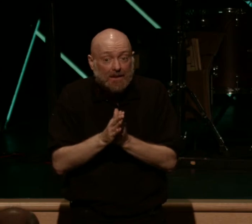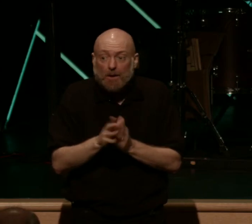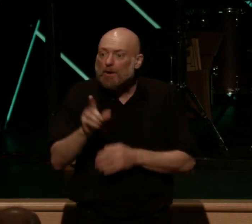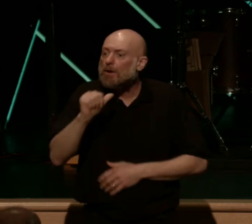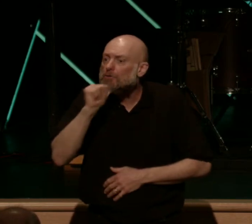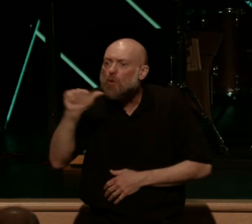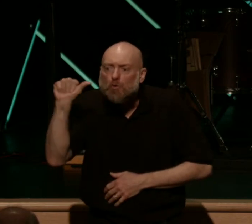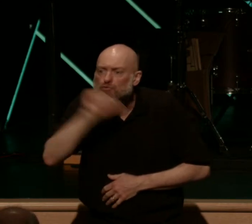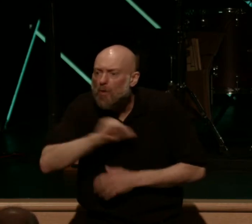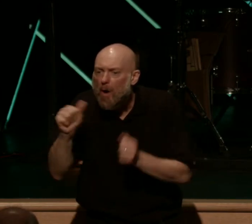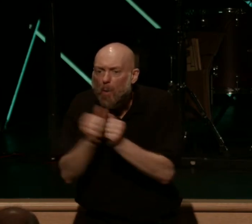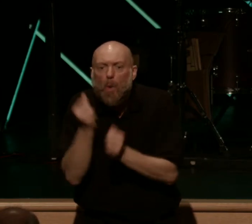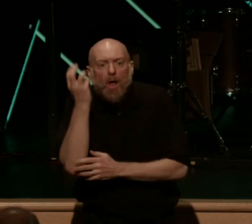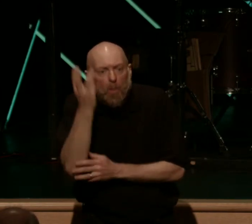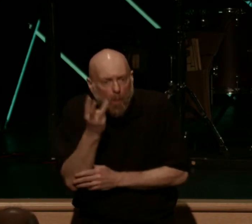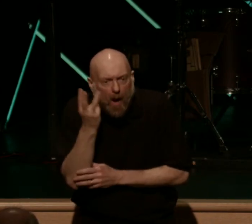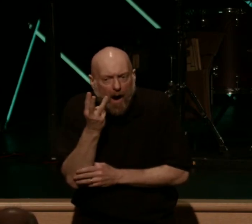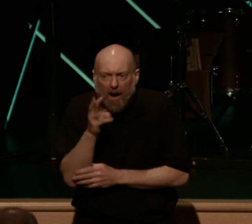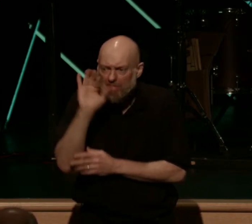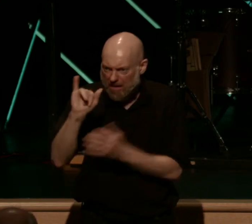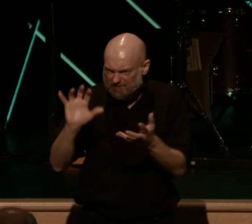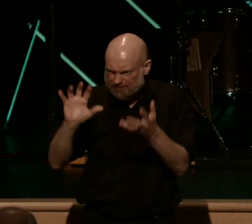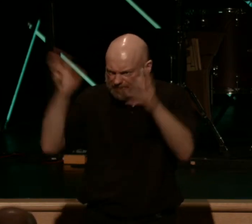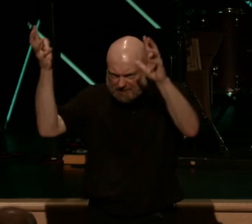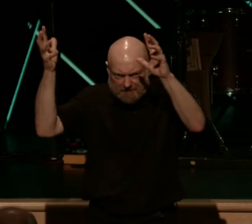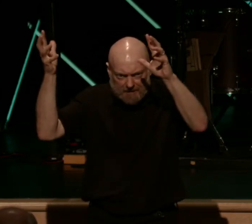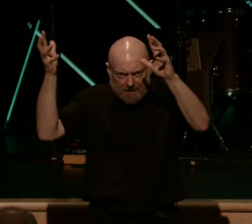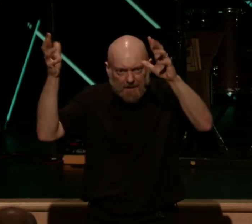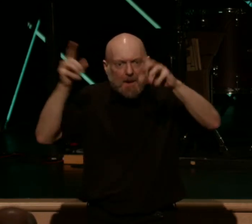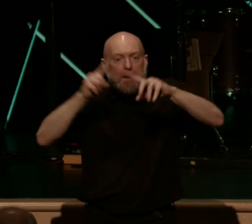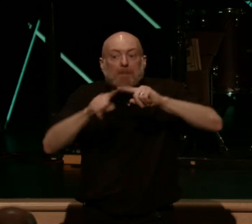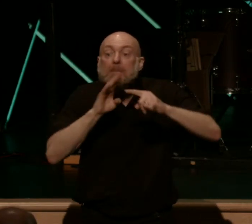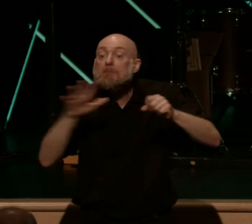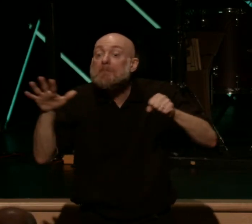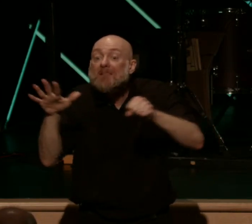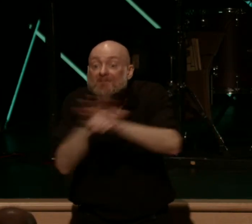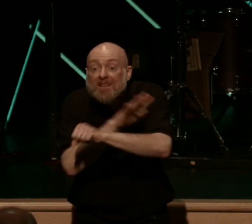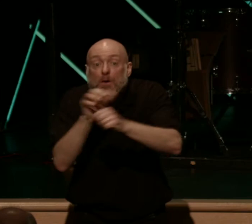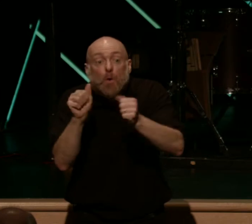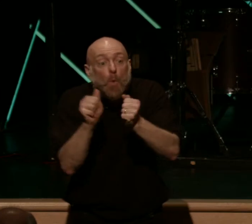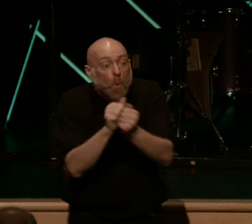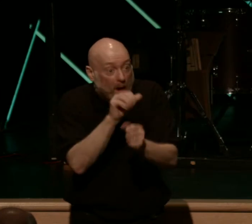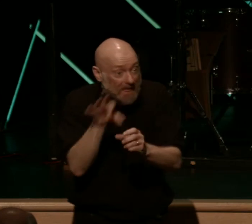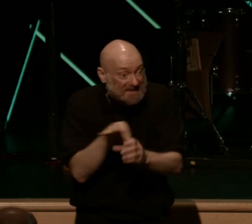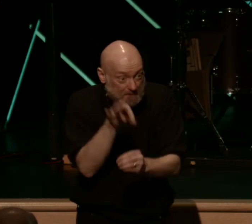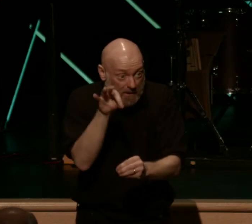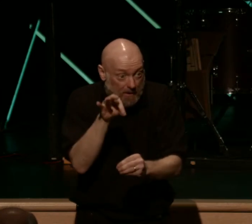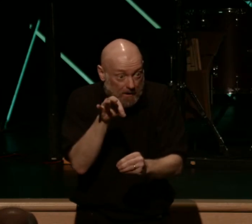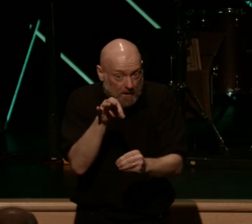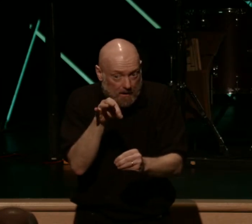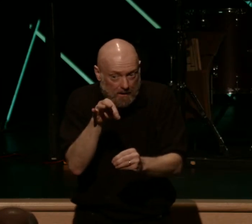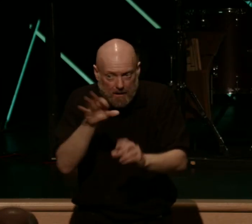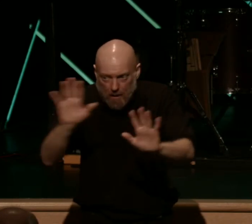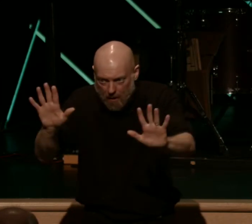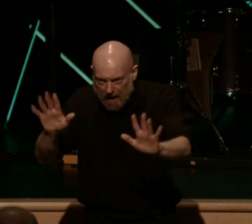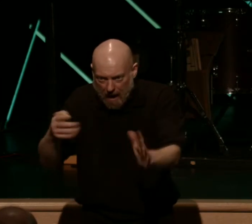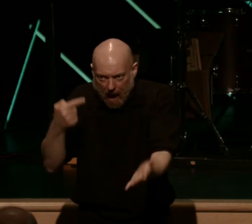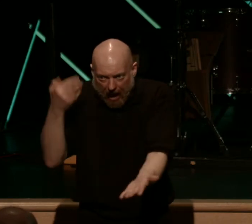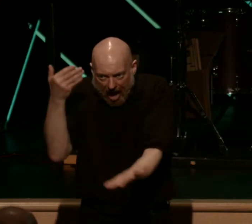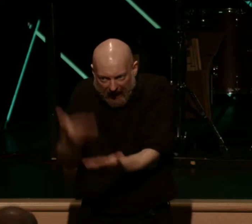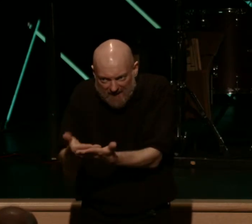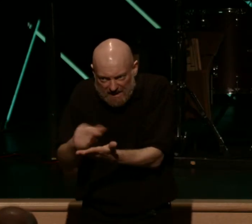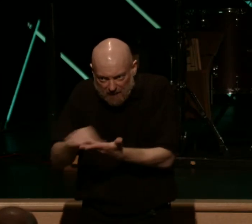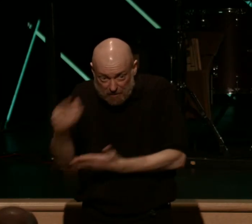not get drunk with wine, for that is debauchery, but be filled with the Spirit." Here are the evidences.